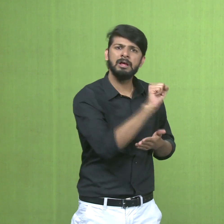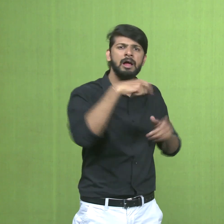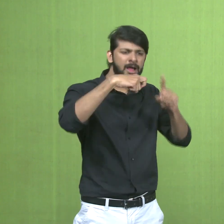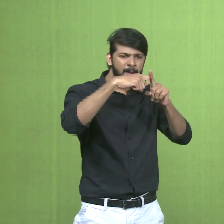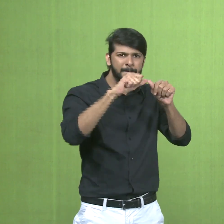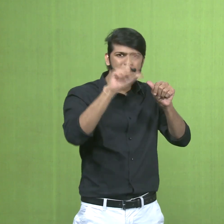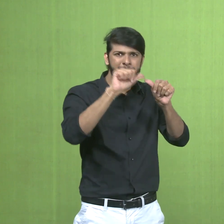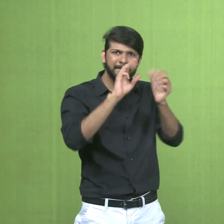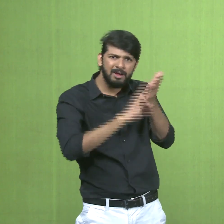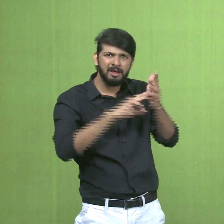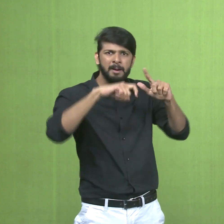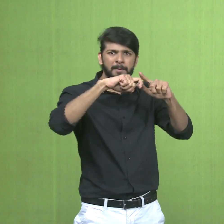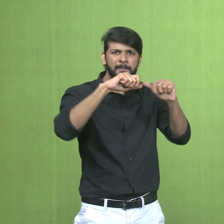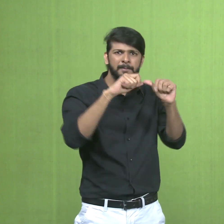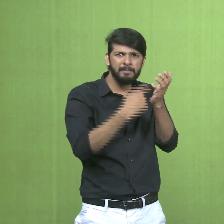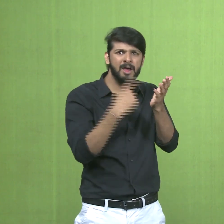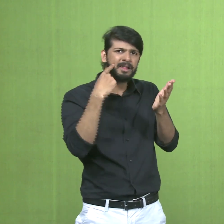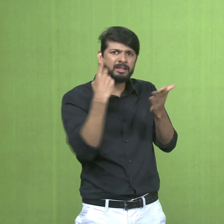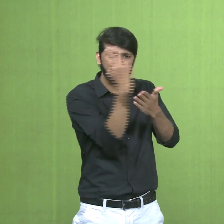patronized by the temples.